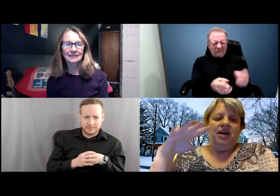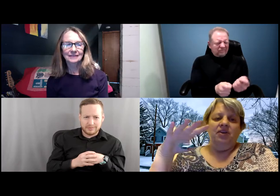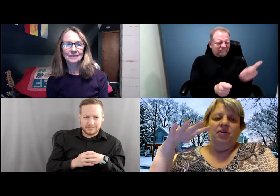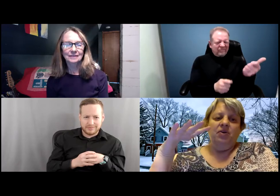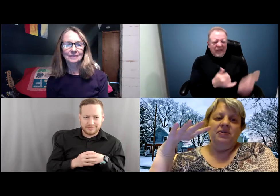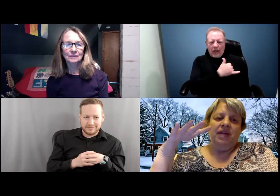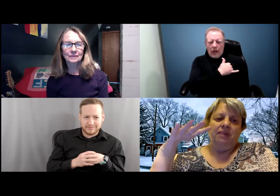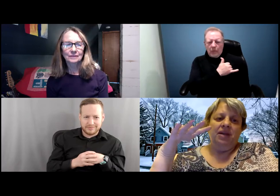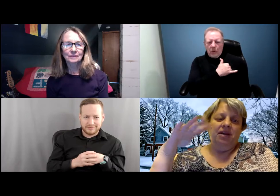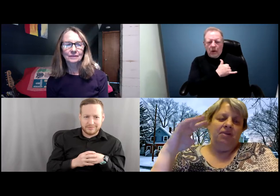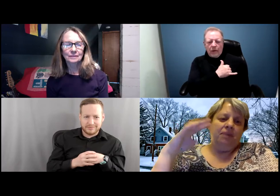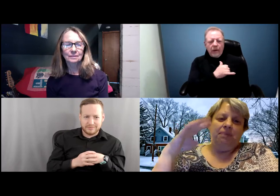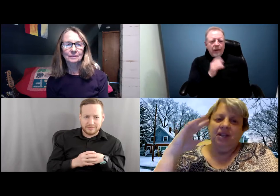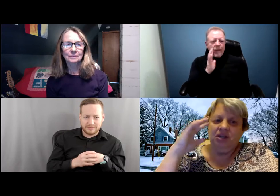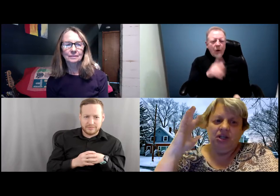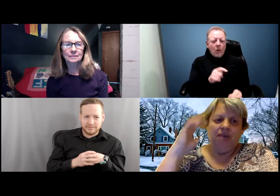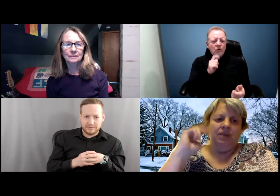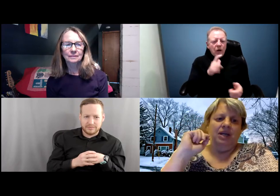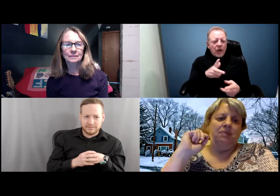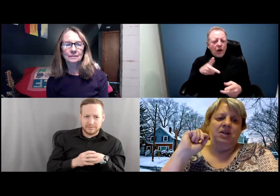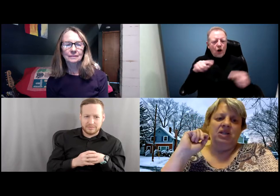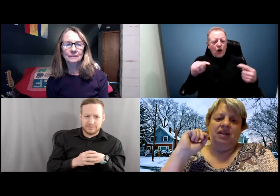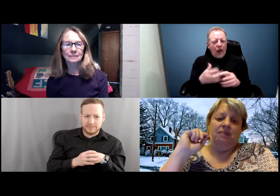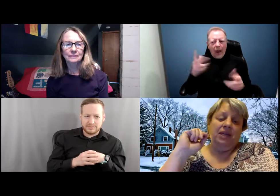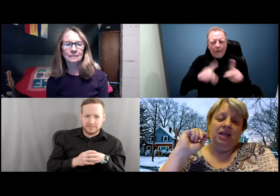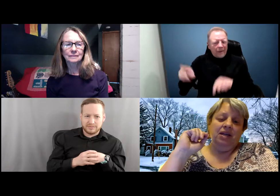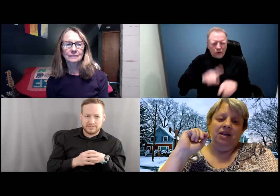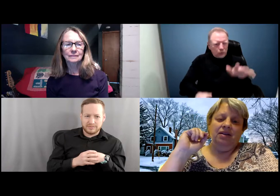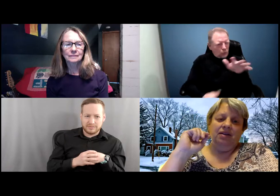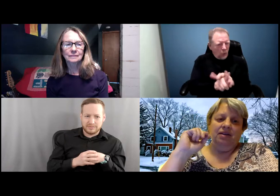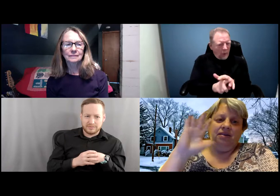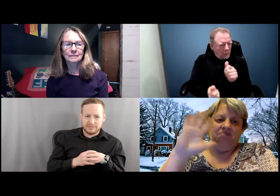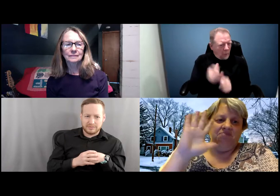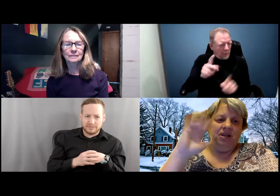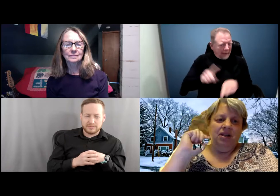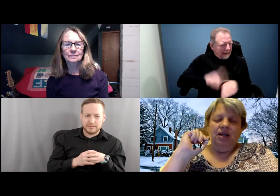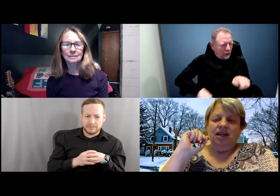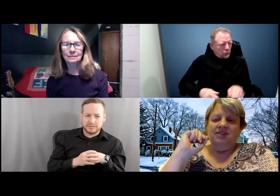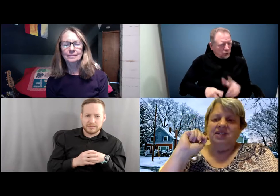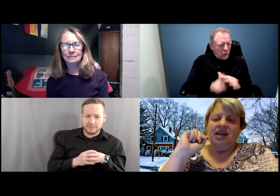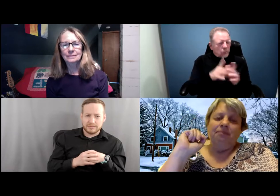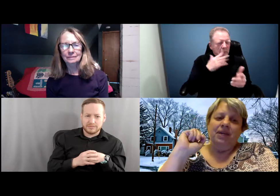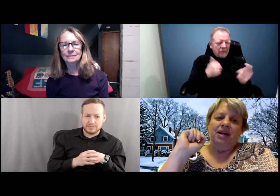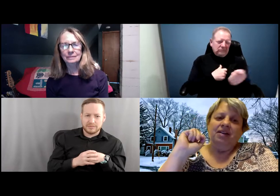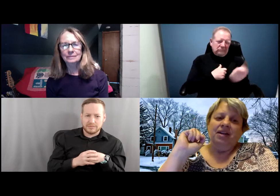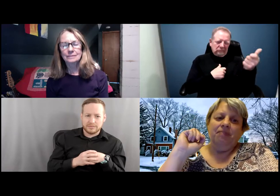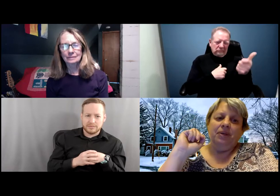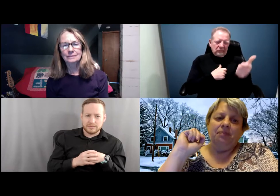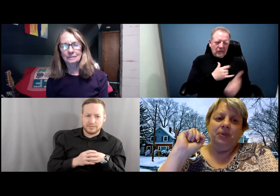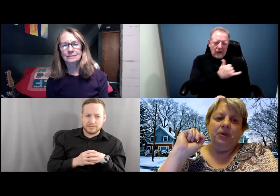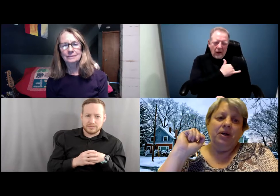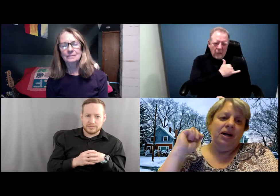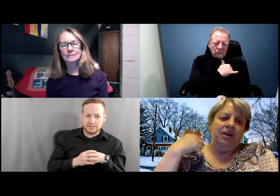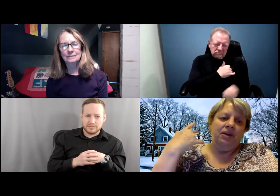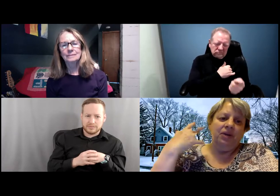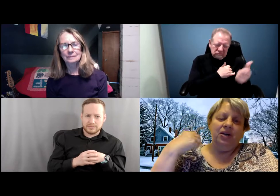cut out a whole segment of the population not being able to attend the meeting. And it needs to not be not Yom